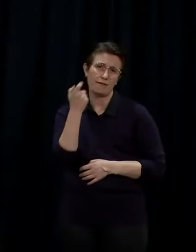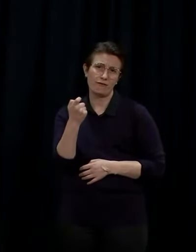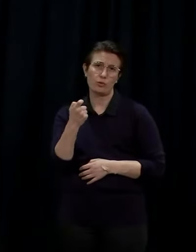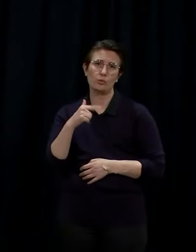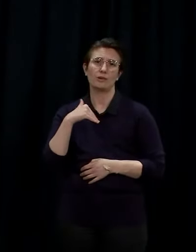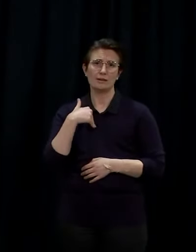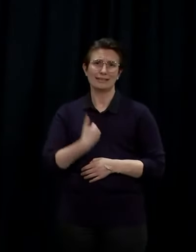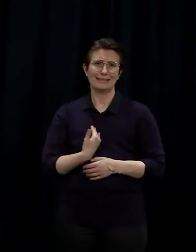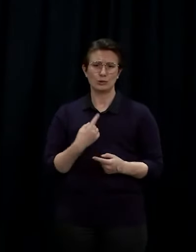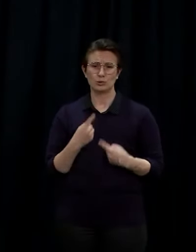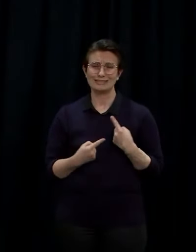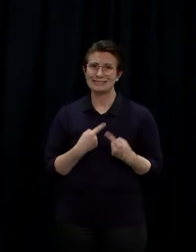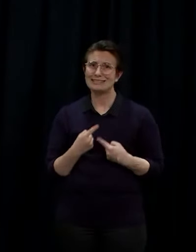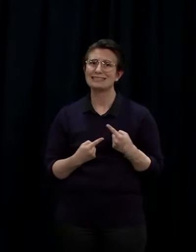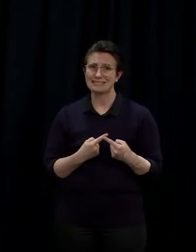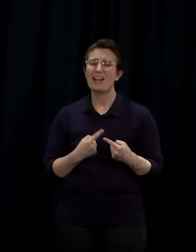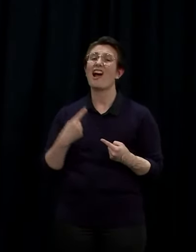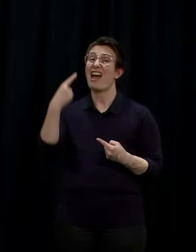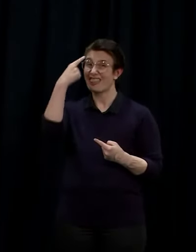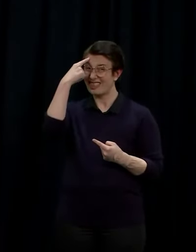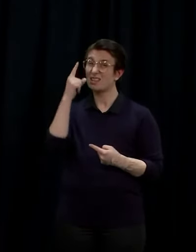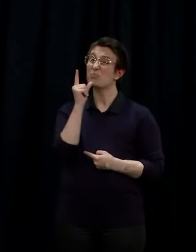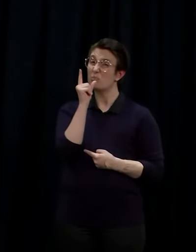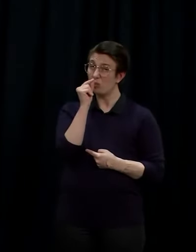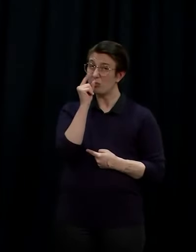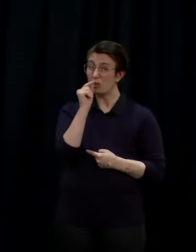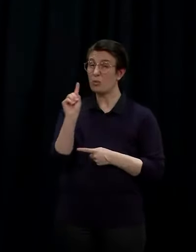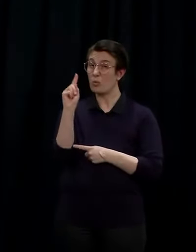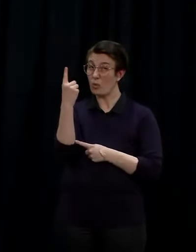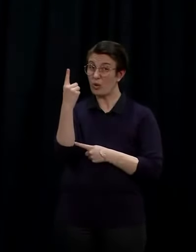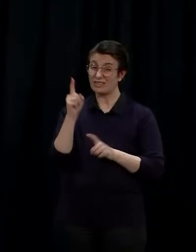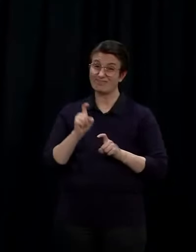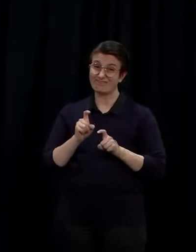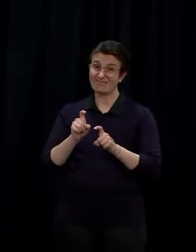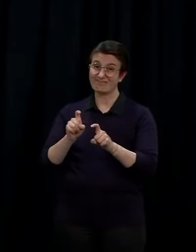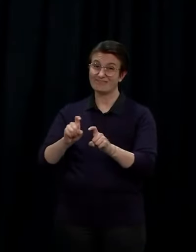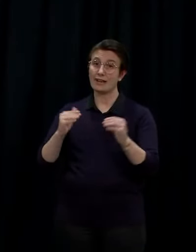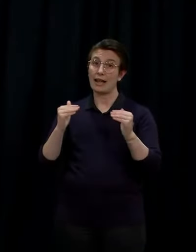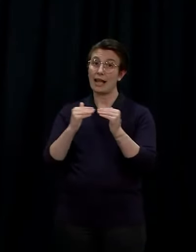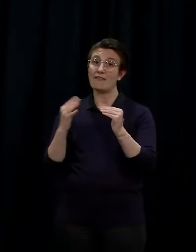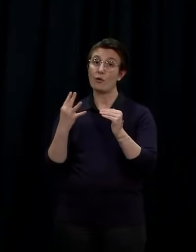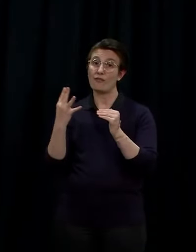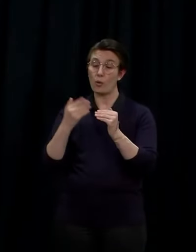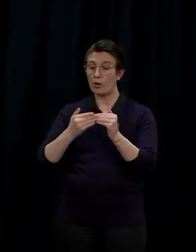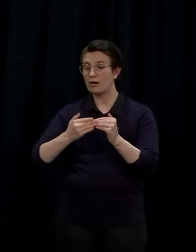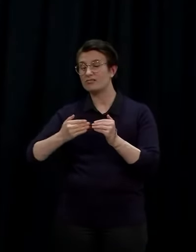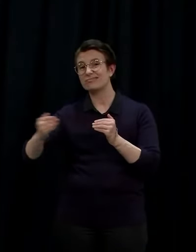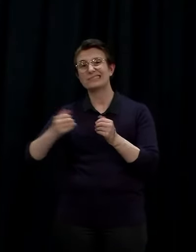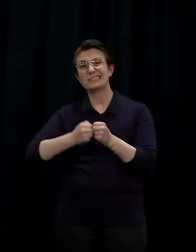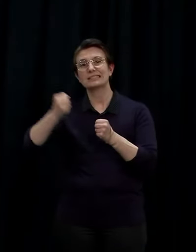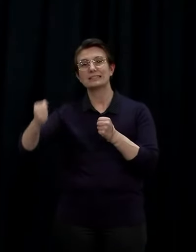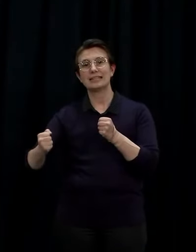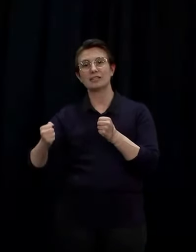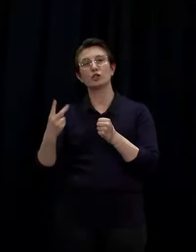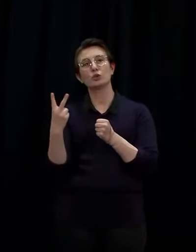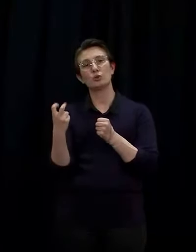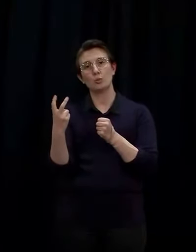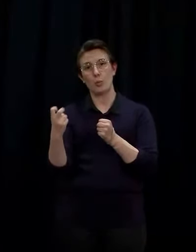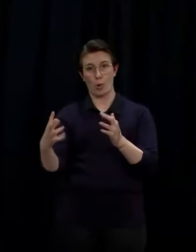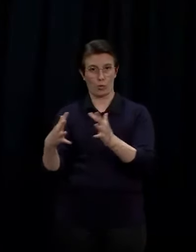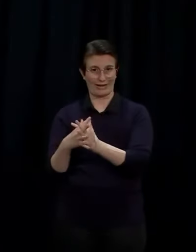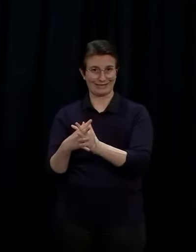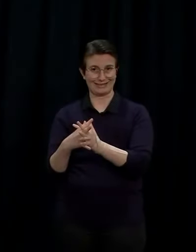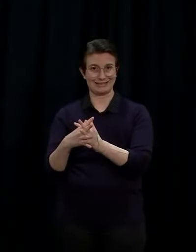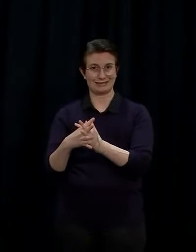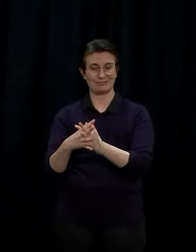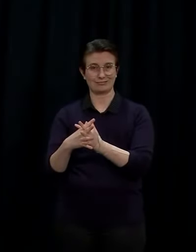likely at this stage that Auckland will remain at level 4 for a period of a further 2 weeks. This is so we